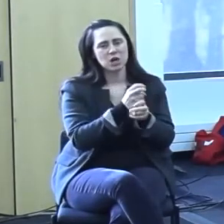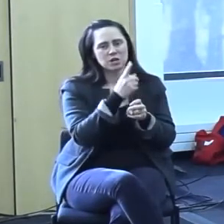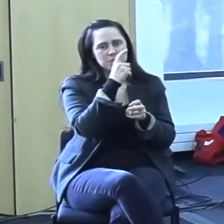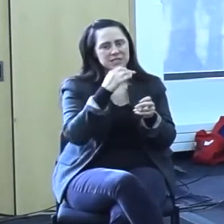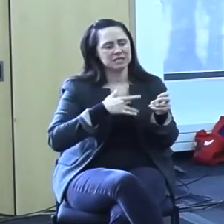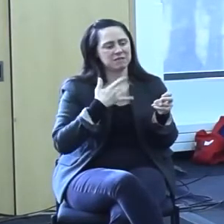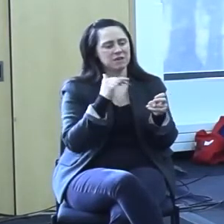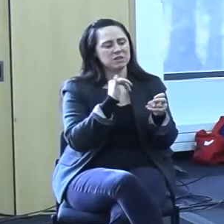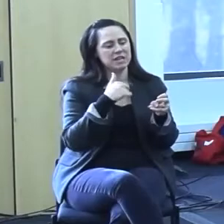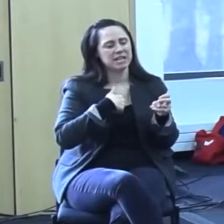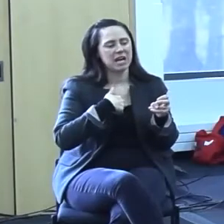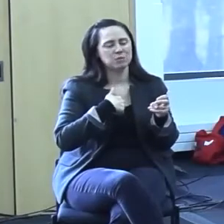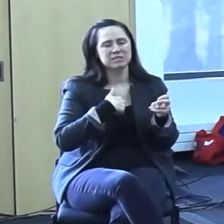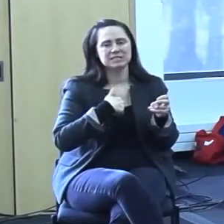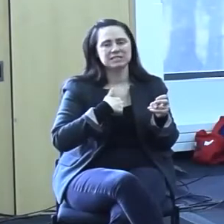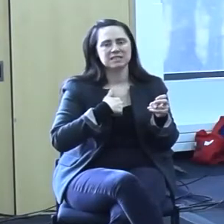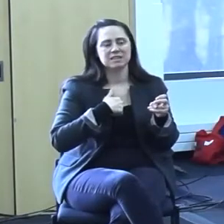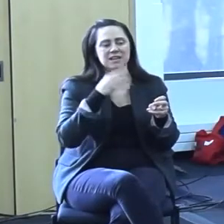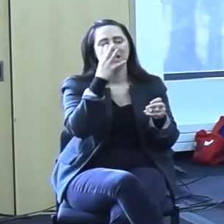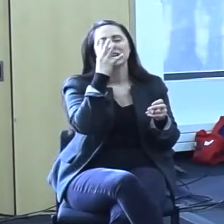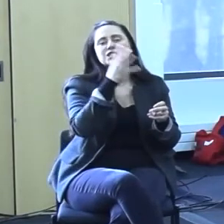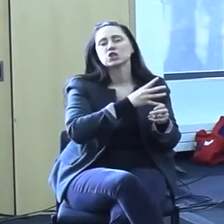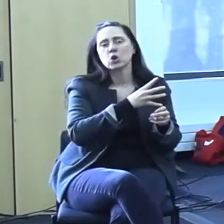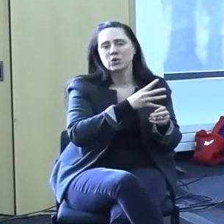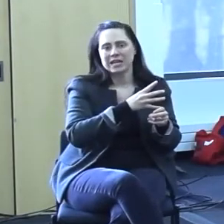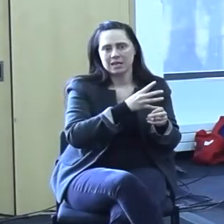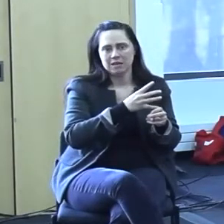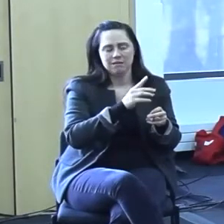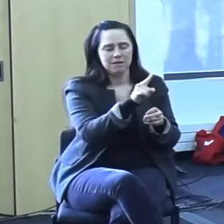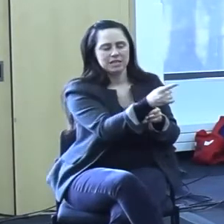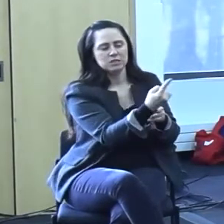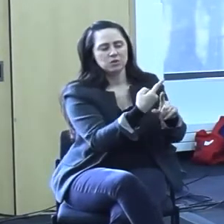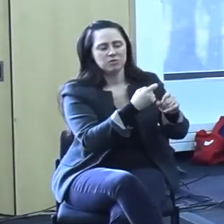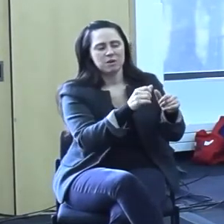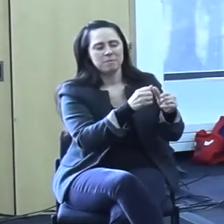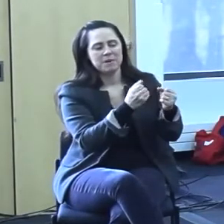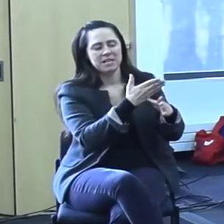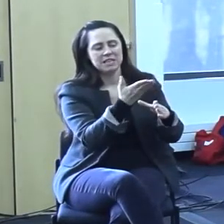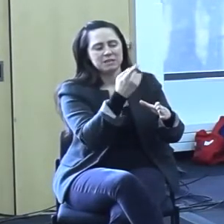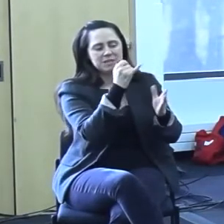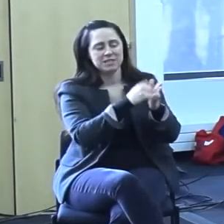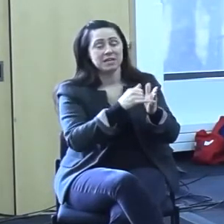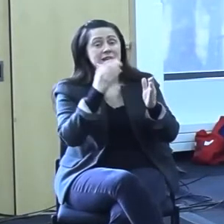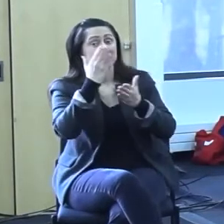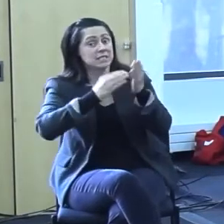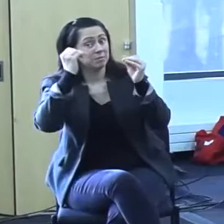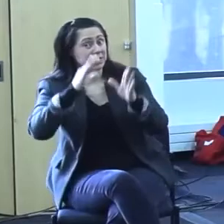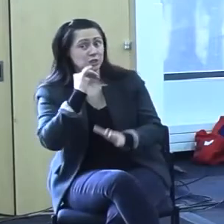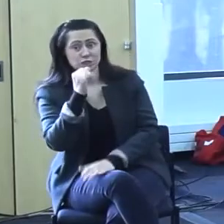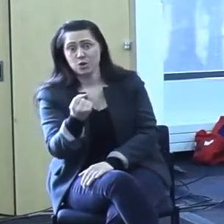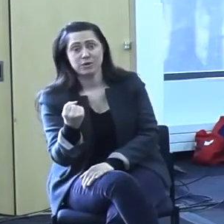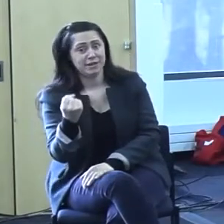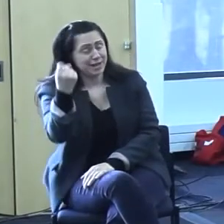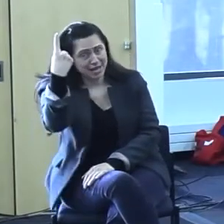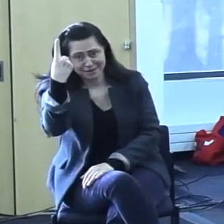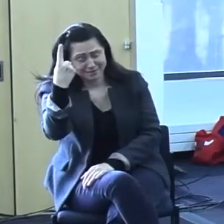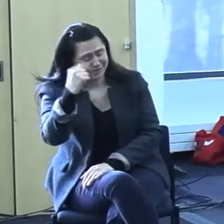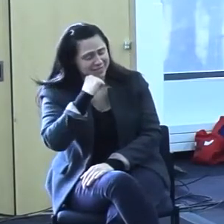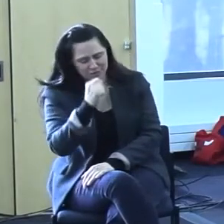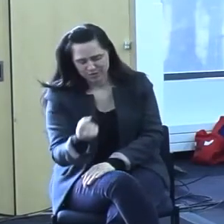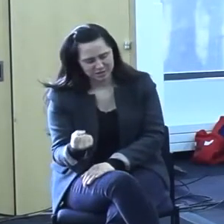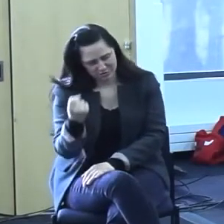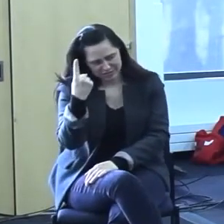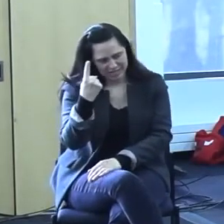because I felt like I was excluded from a lot of things because of that. And I feel like some teachers just don't get it. Like they don't